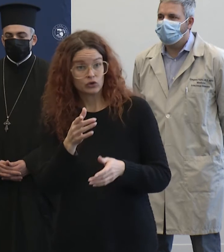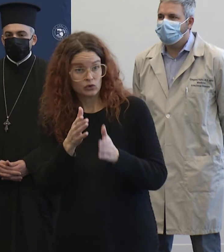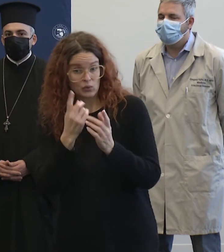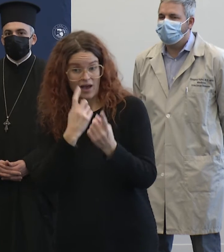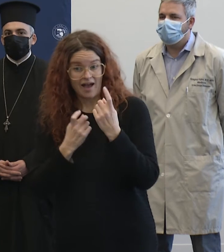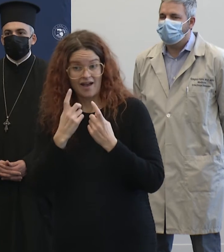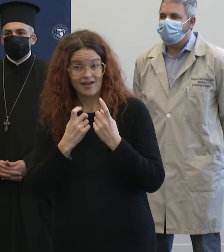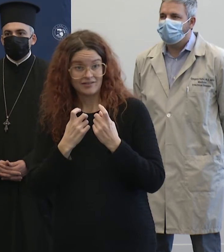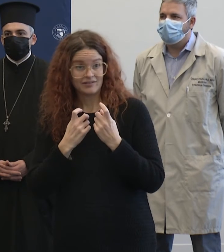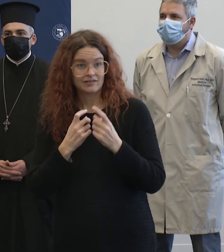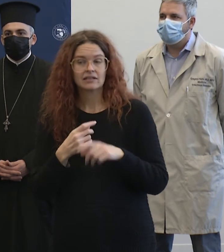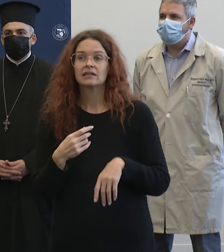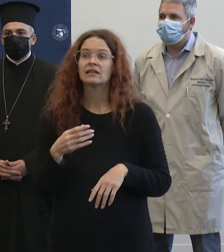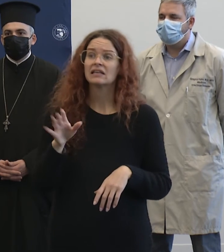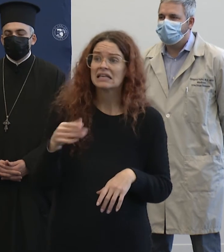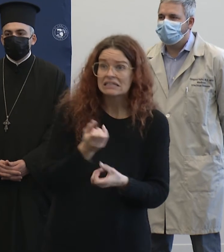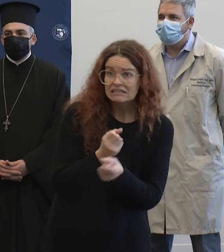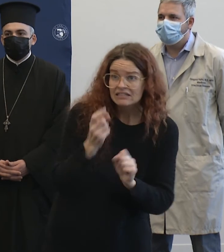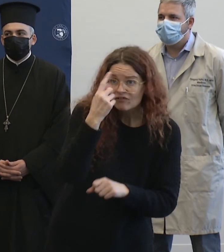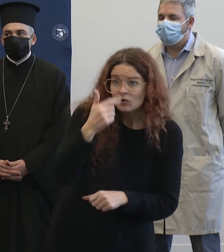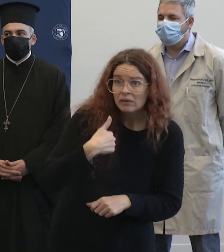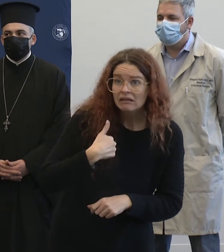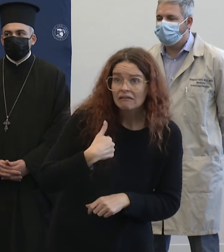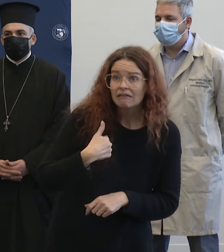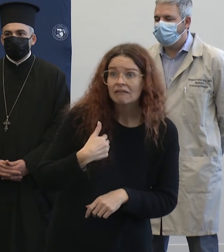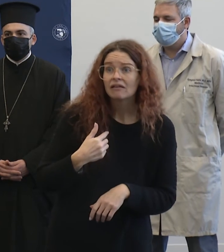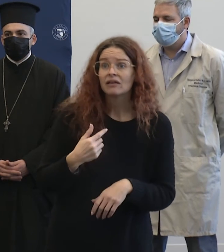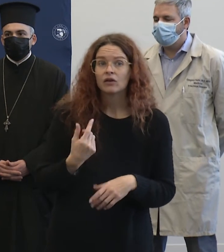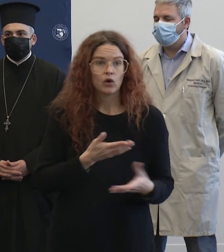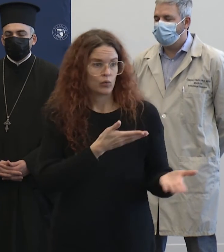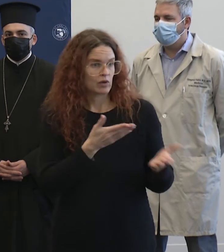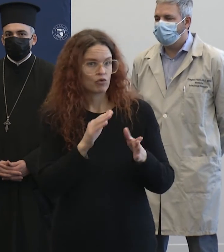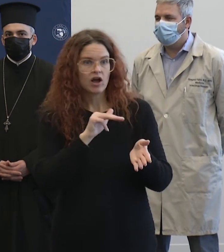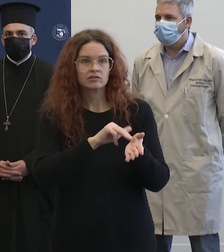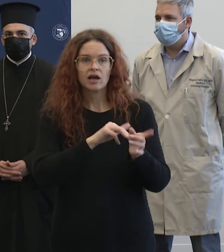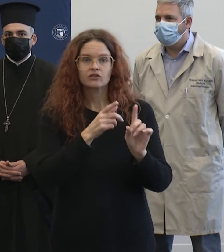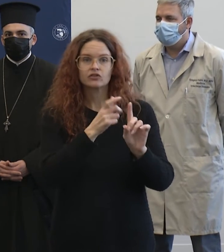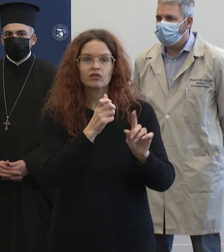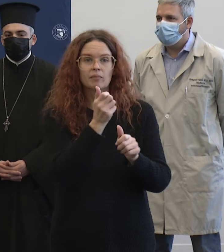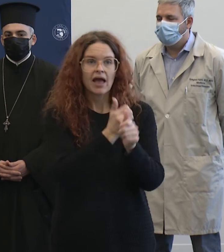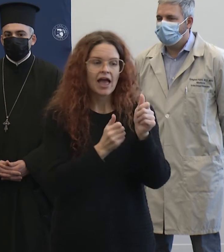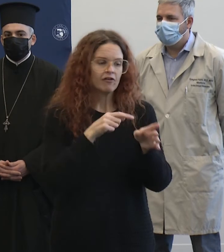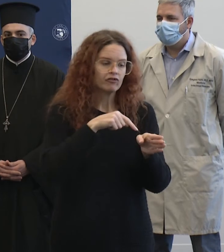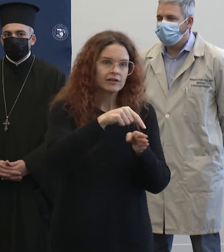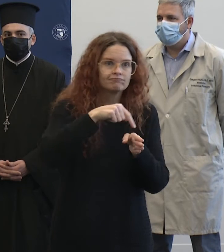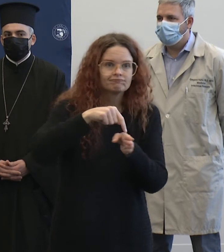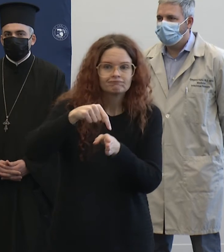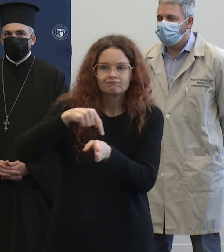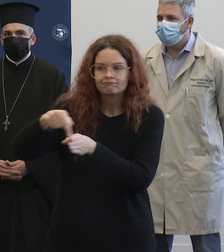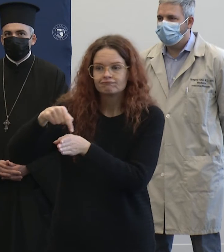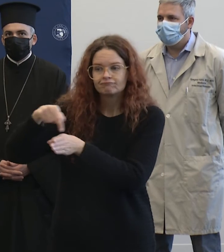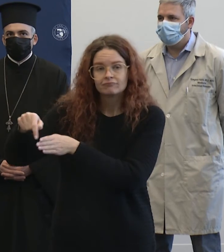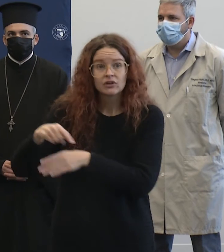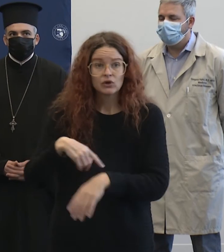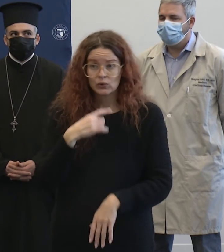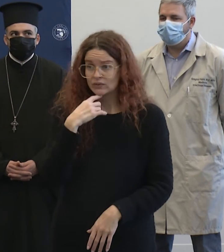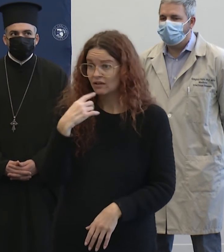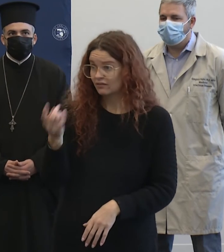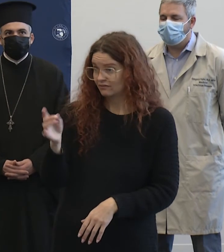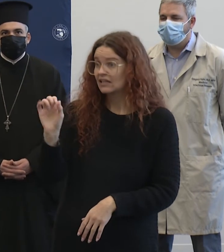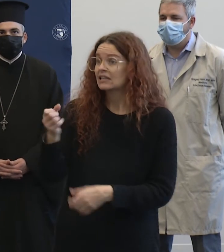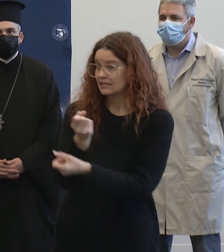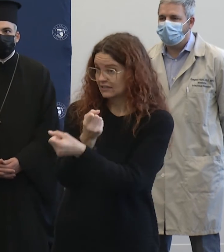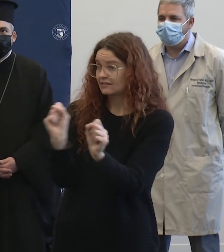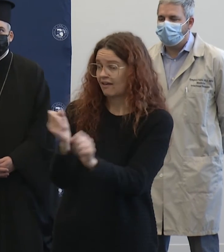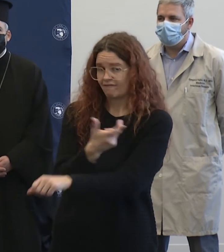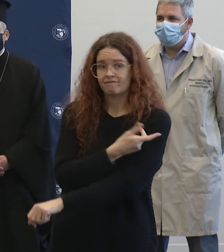The questions were asked, is this safe for me? We brought you doctors from almost every discipline and every faith that have told you that this is a